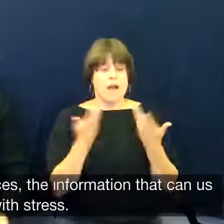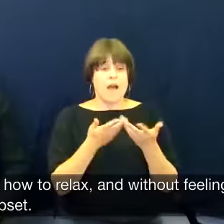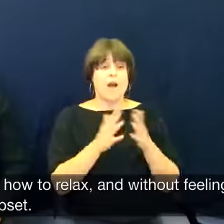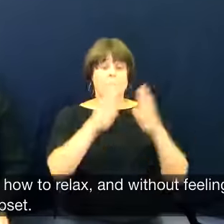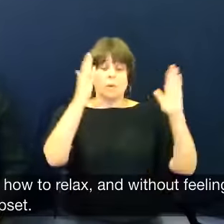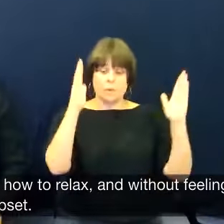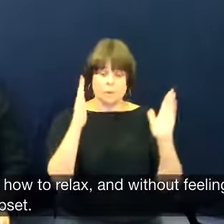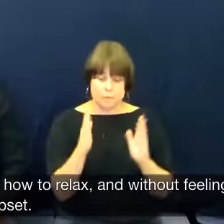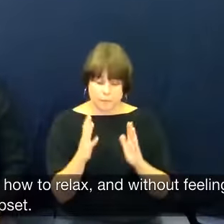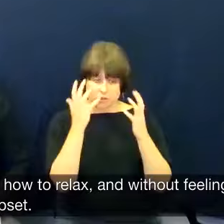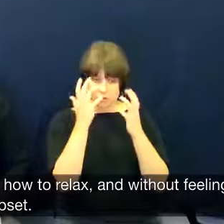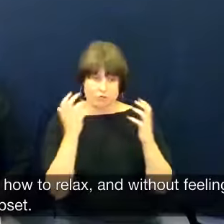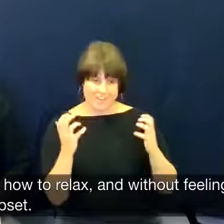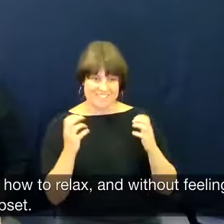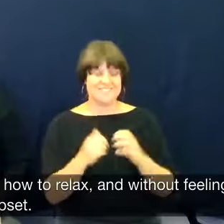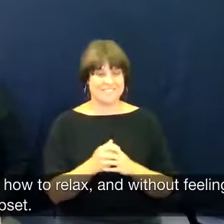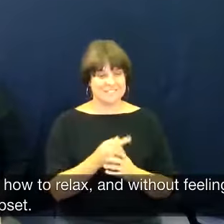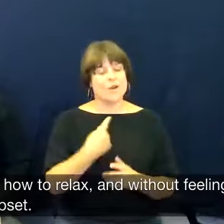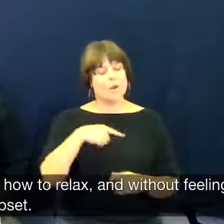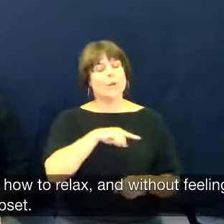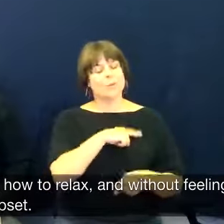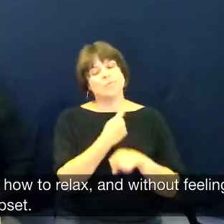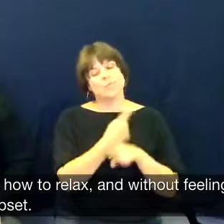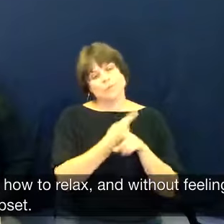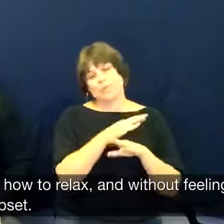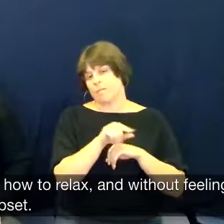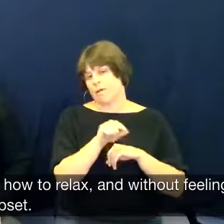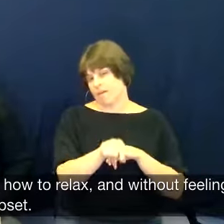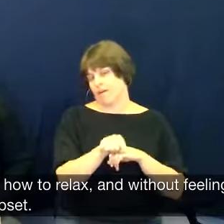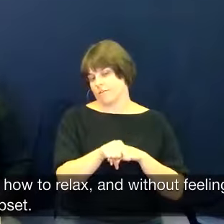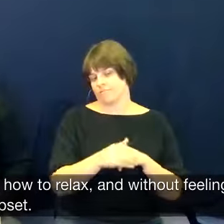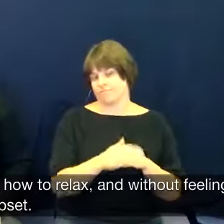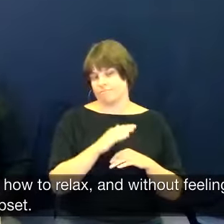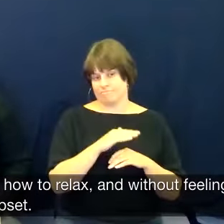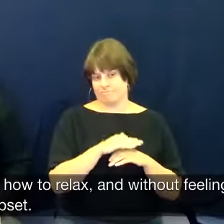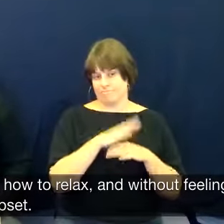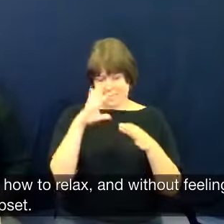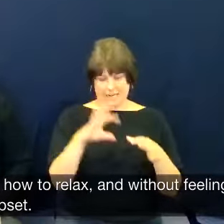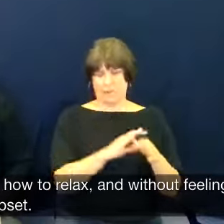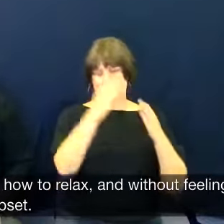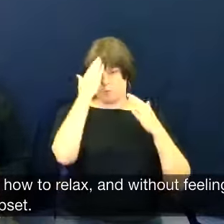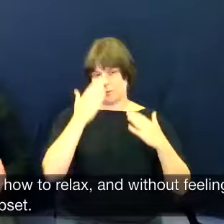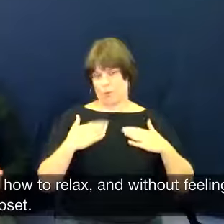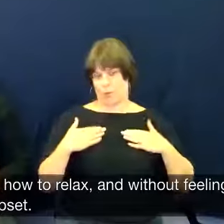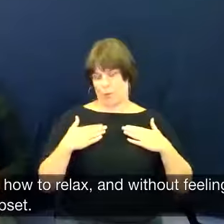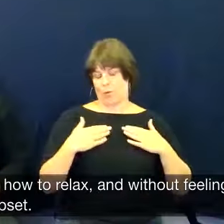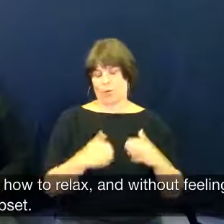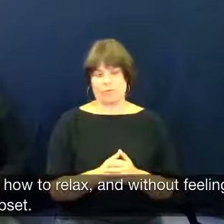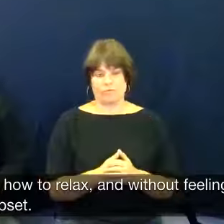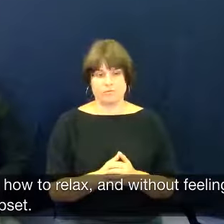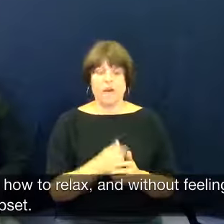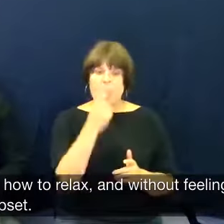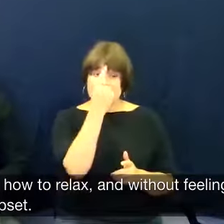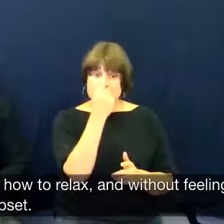So this is some of the areas that we can look at around mental health, and you can